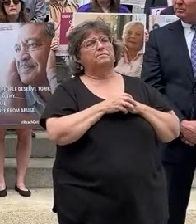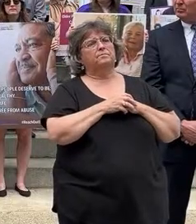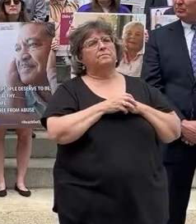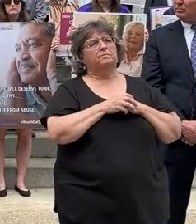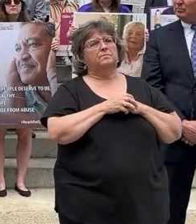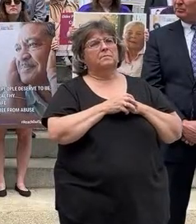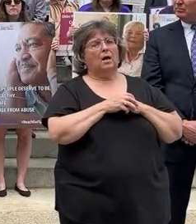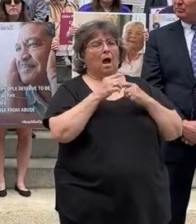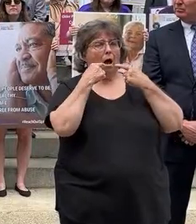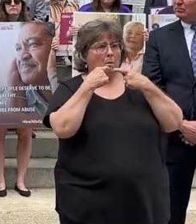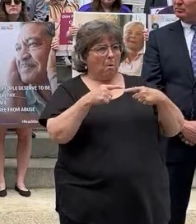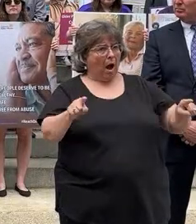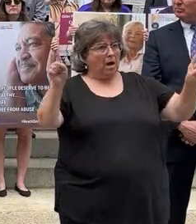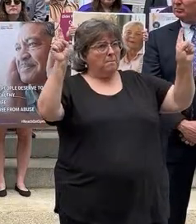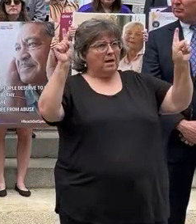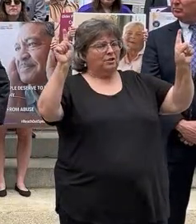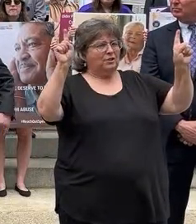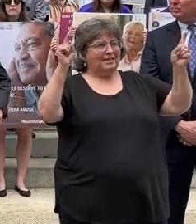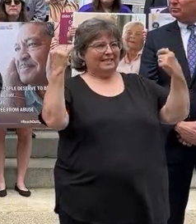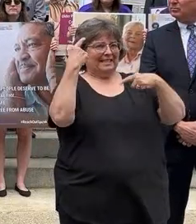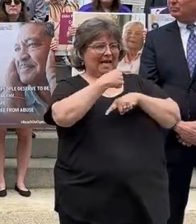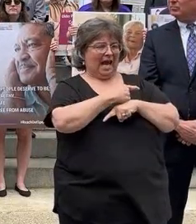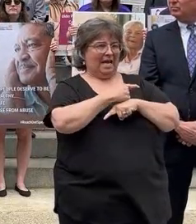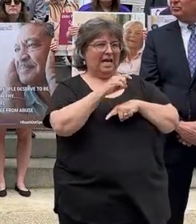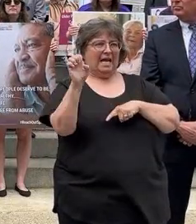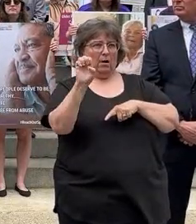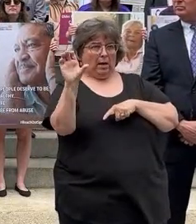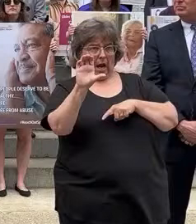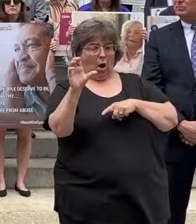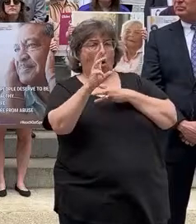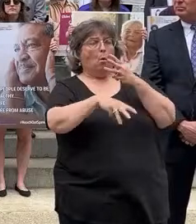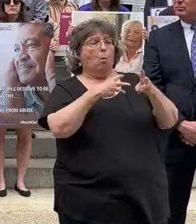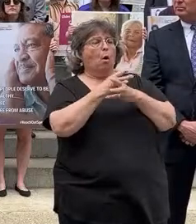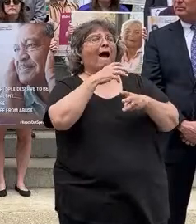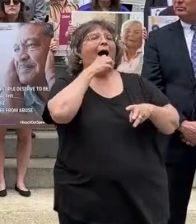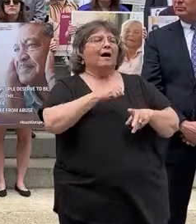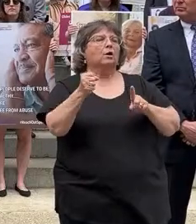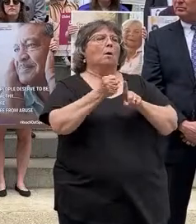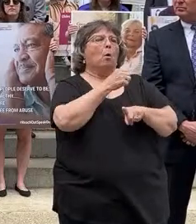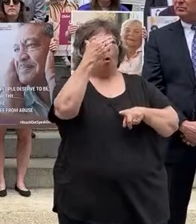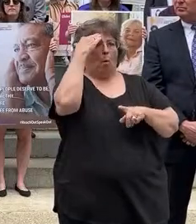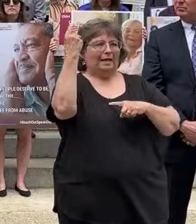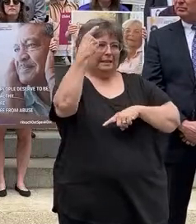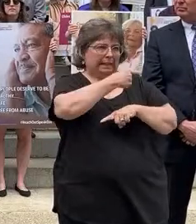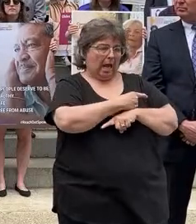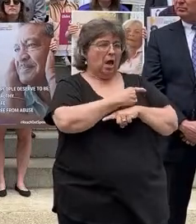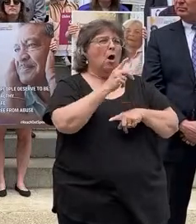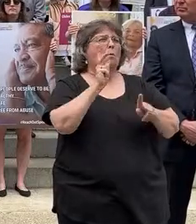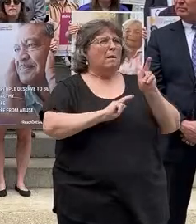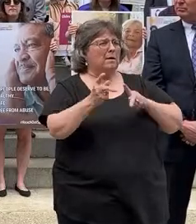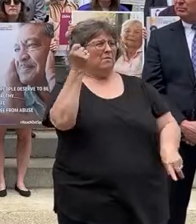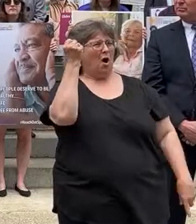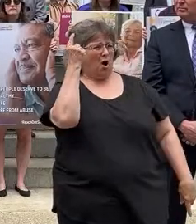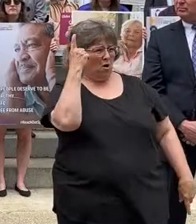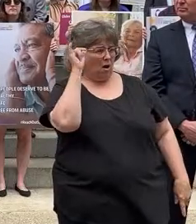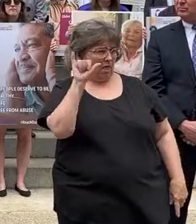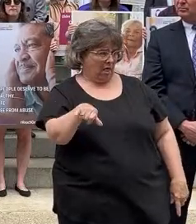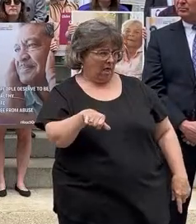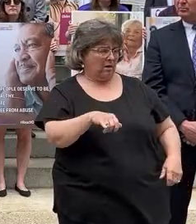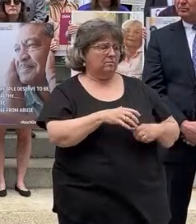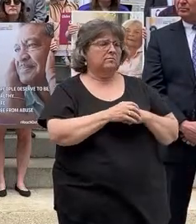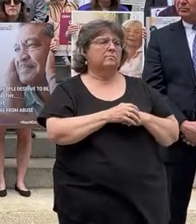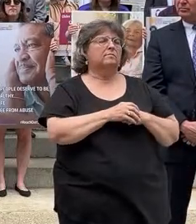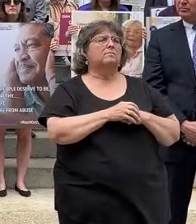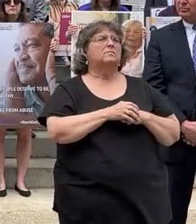So I have a proclamation here declaring it in Erie County World Elder Abuse Awareness Day. We want people to understand